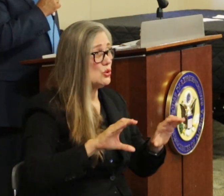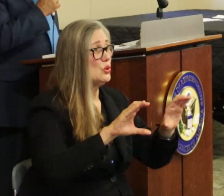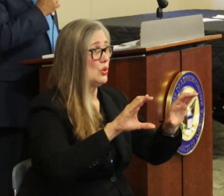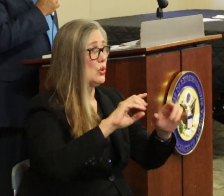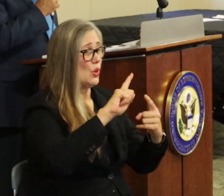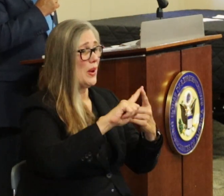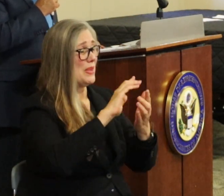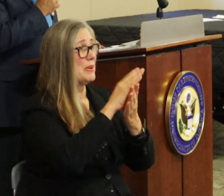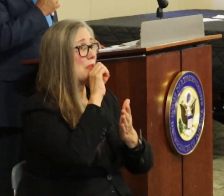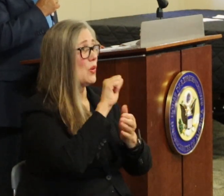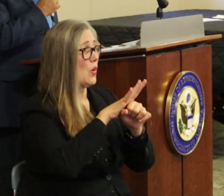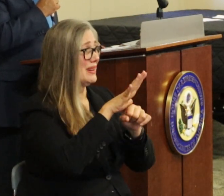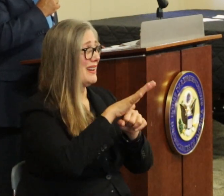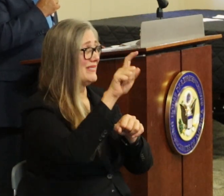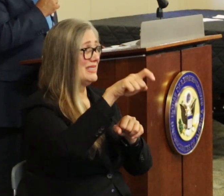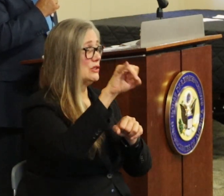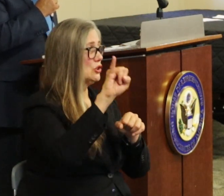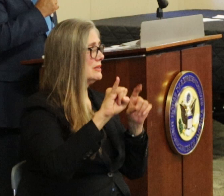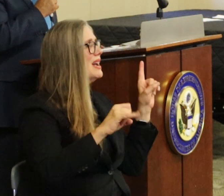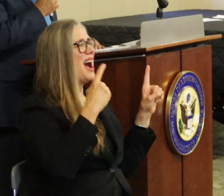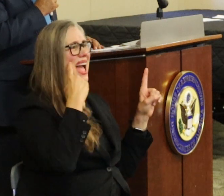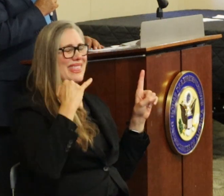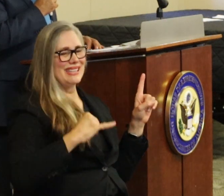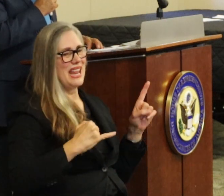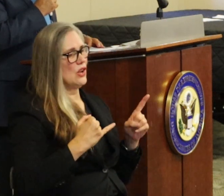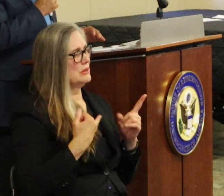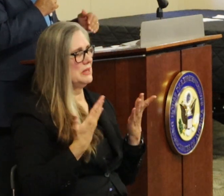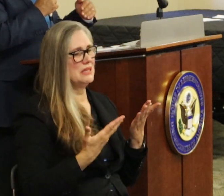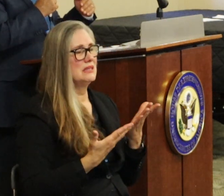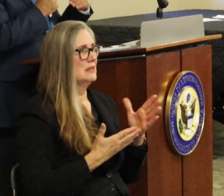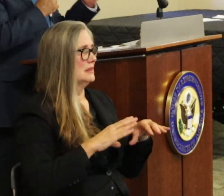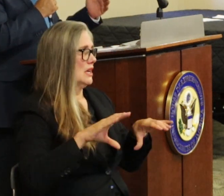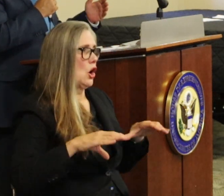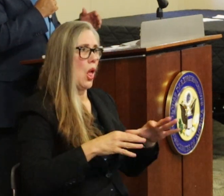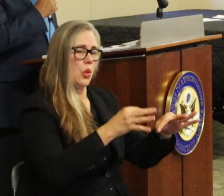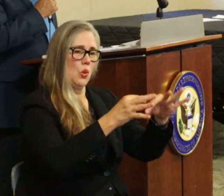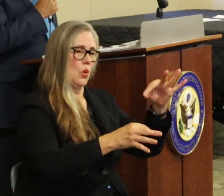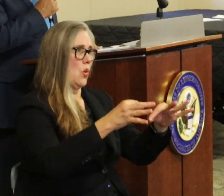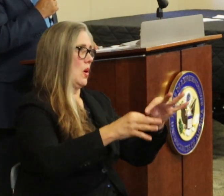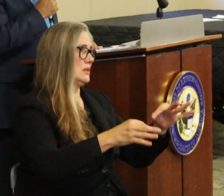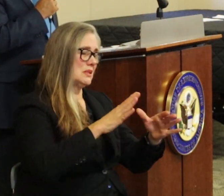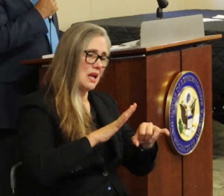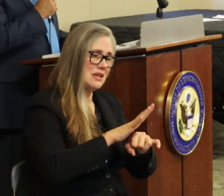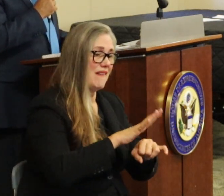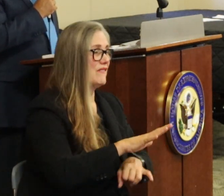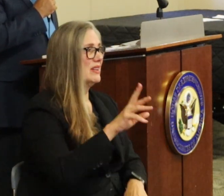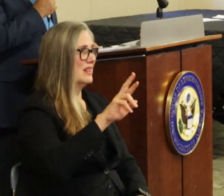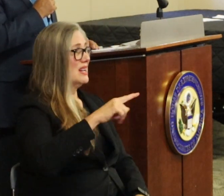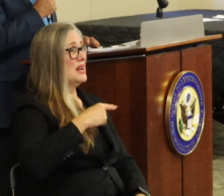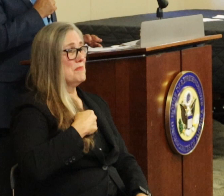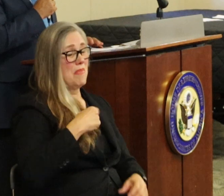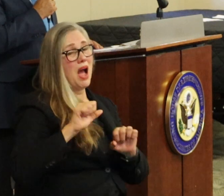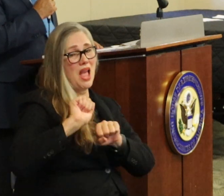quite a bit. My colleagues on the other side of the aisle made many attempts to get rid of it.